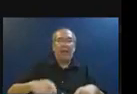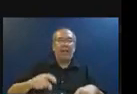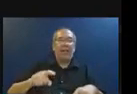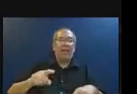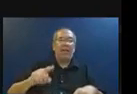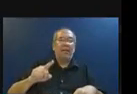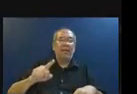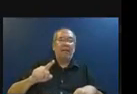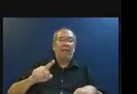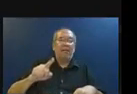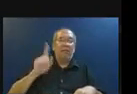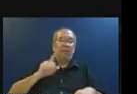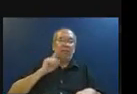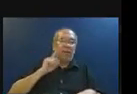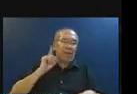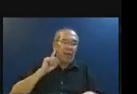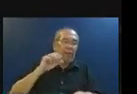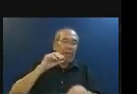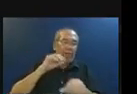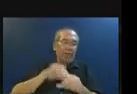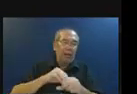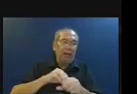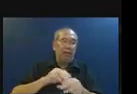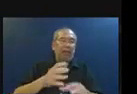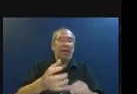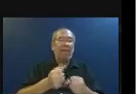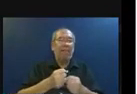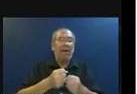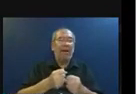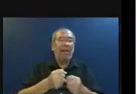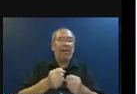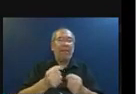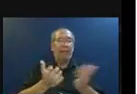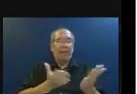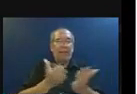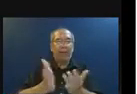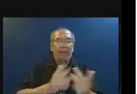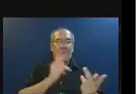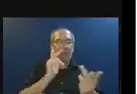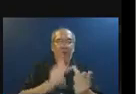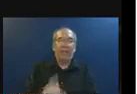and we can get some discounts in some of the things that we can get,